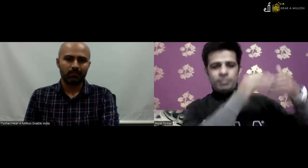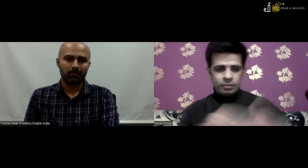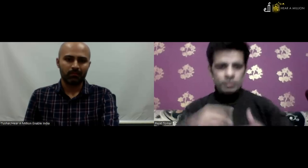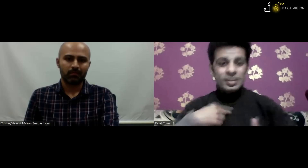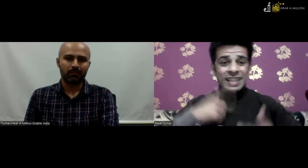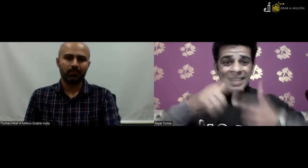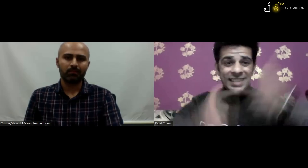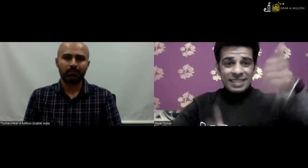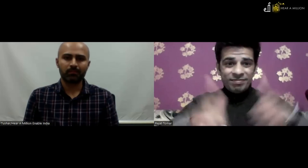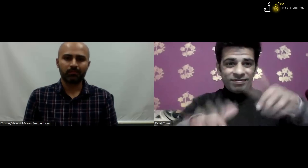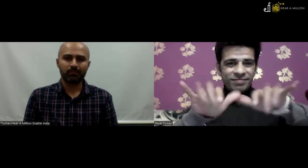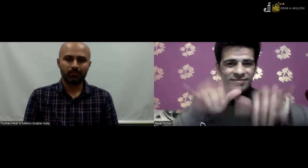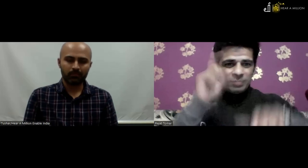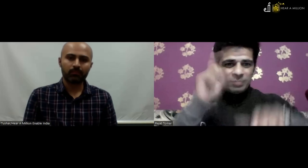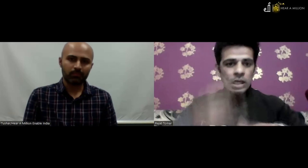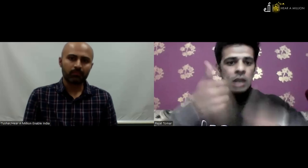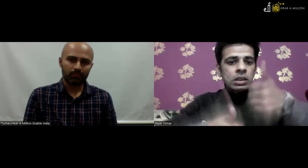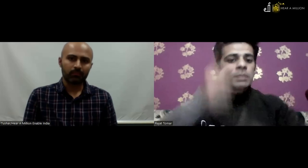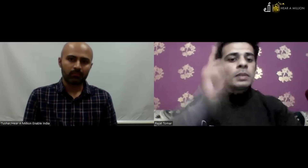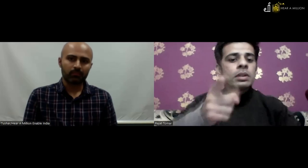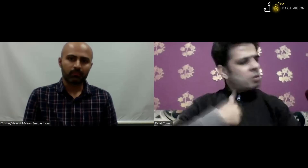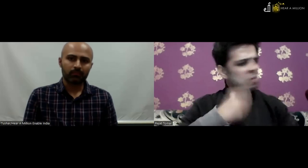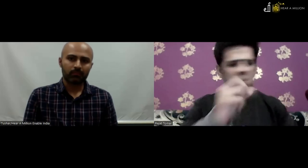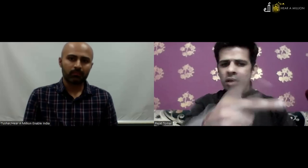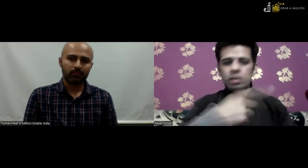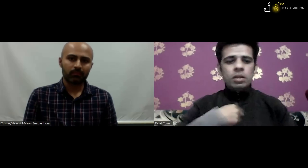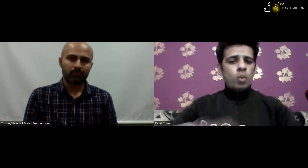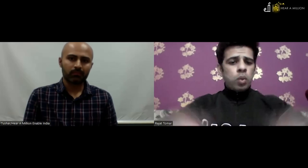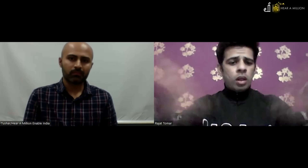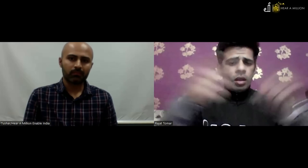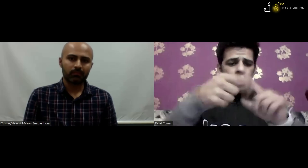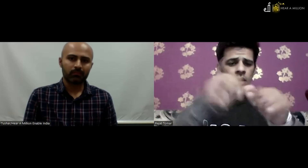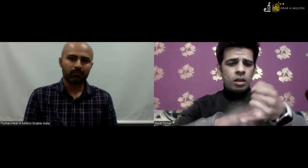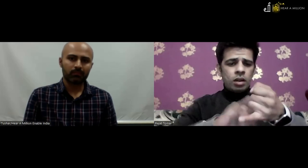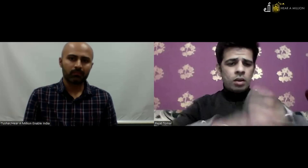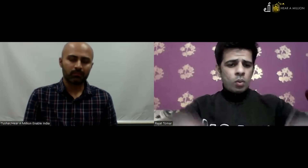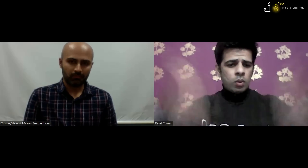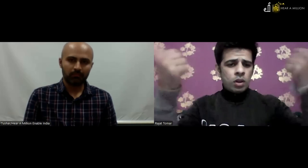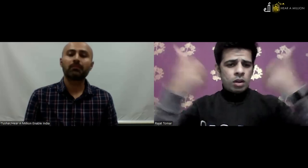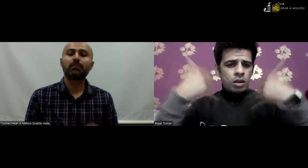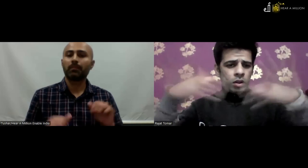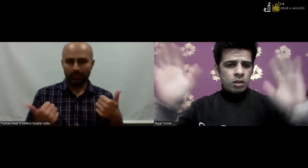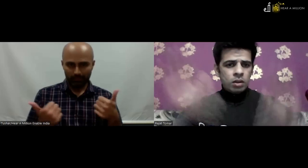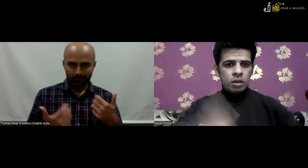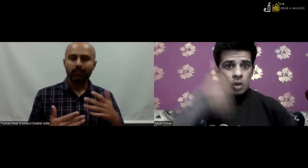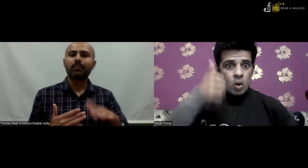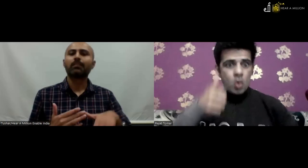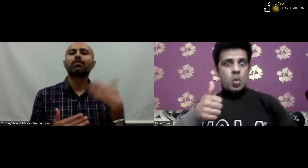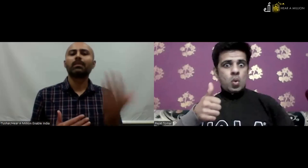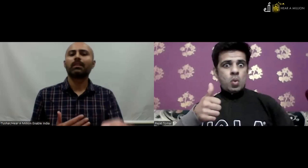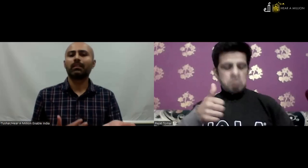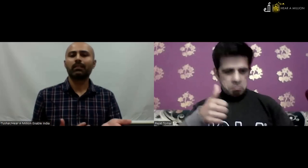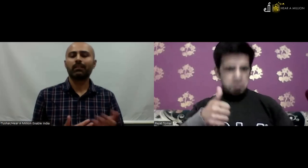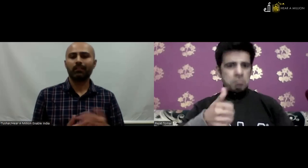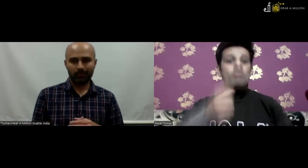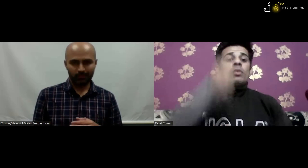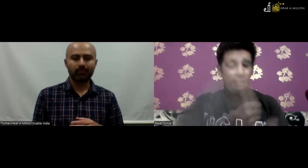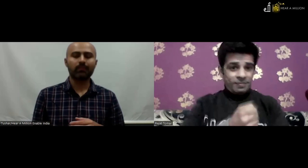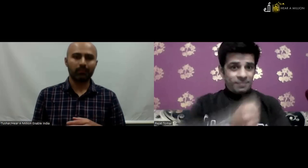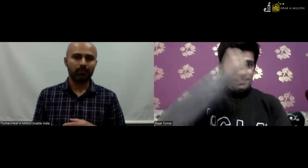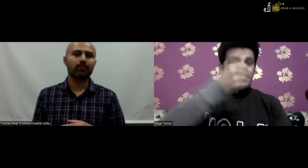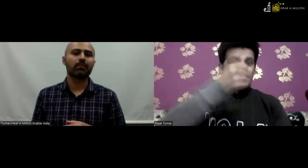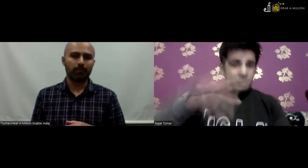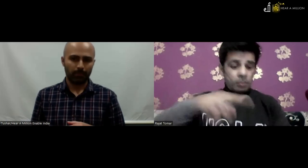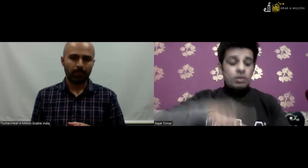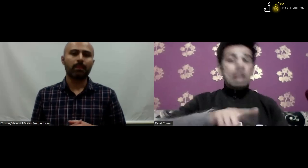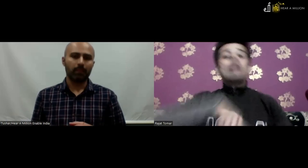staff person, they went blank that the RTO officer has allowed me. So then I got the license done.